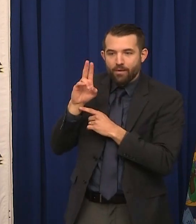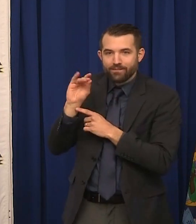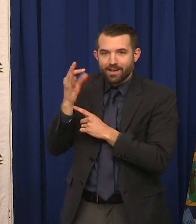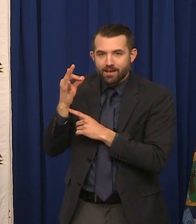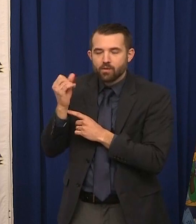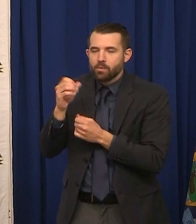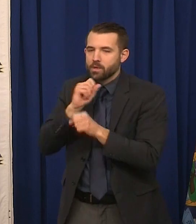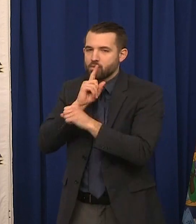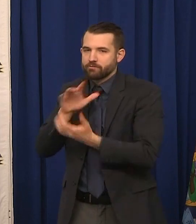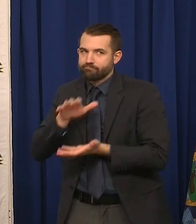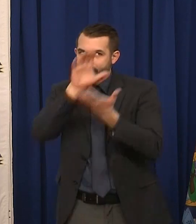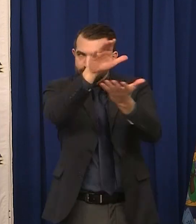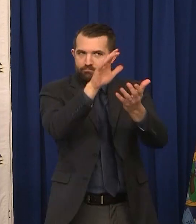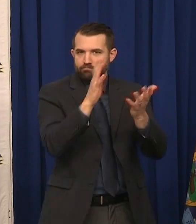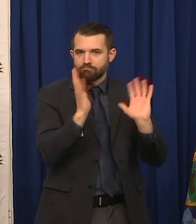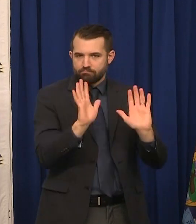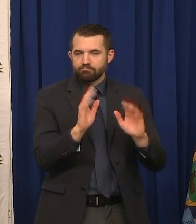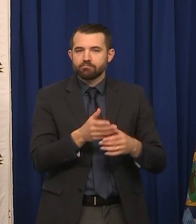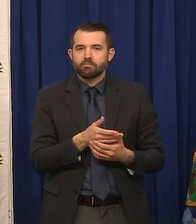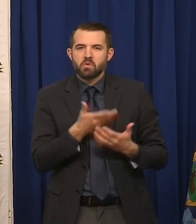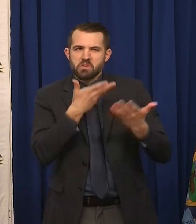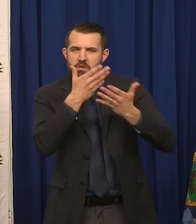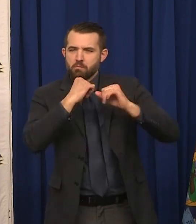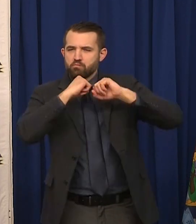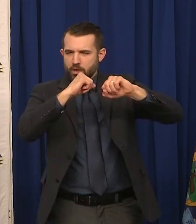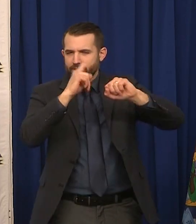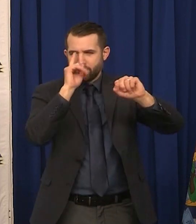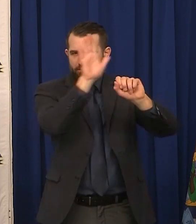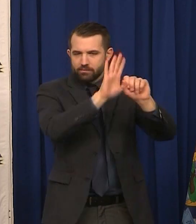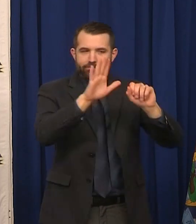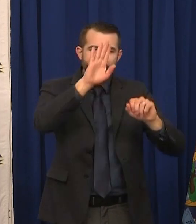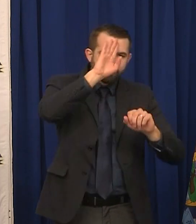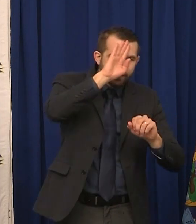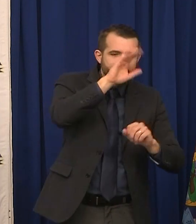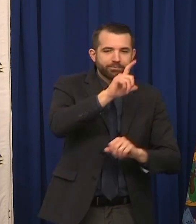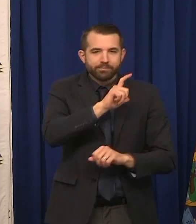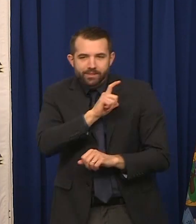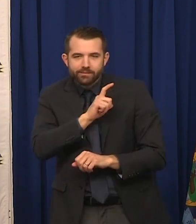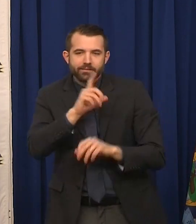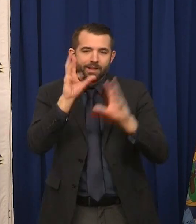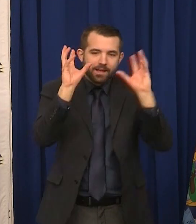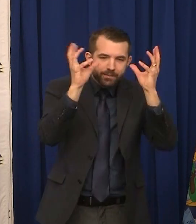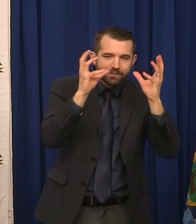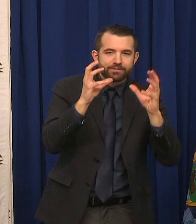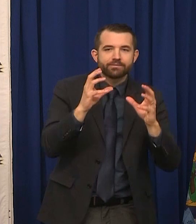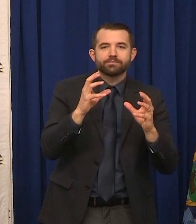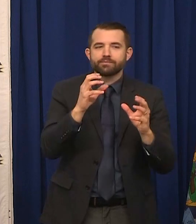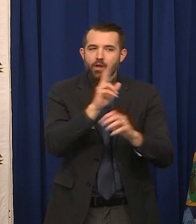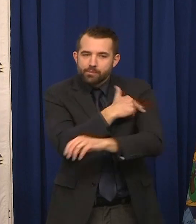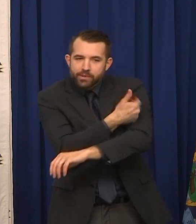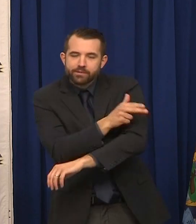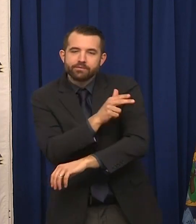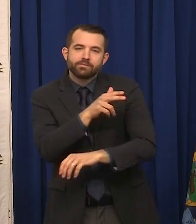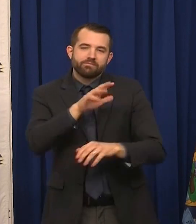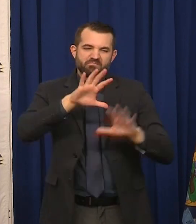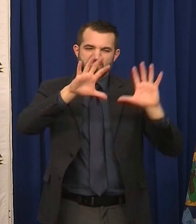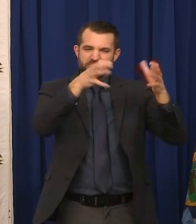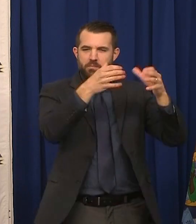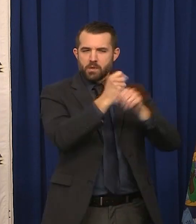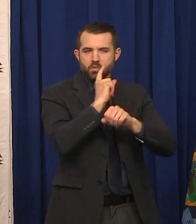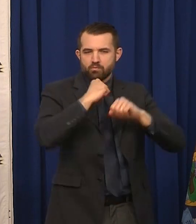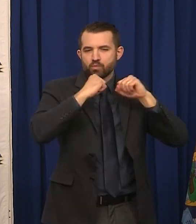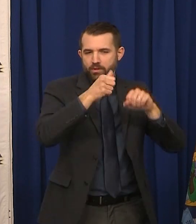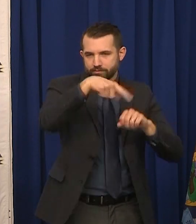we know are on the front lines to make sure that they can stay as safe as possible. And again, we will have more information as